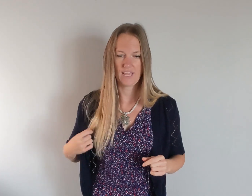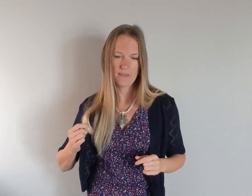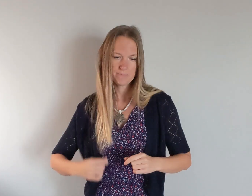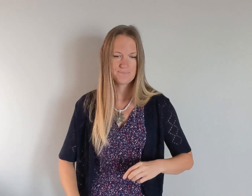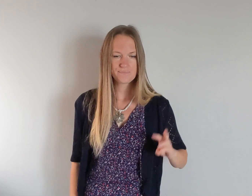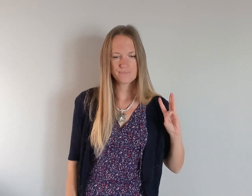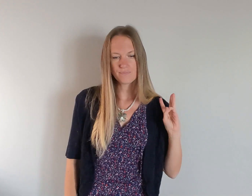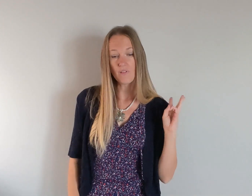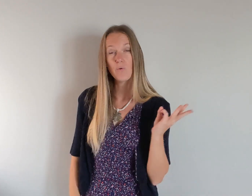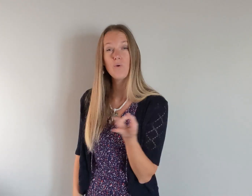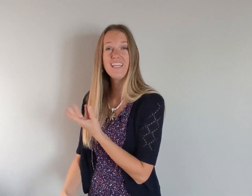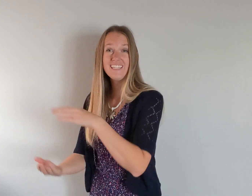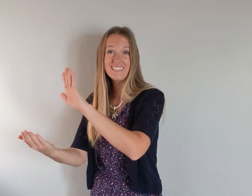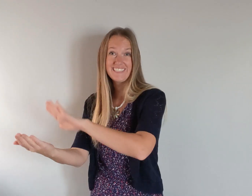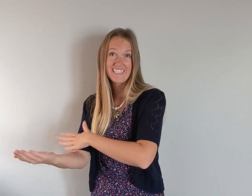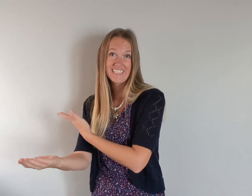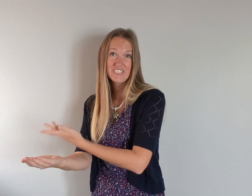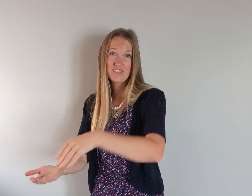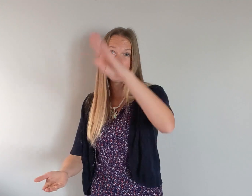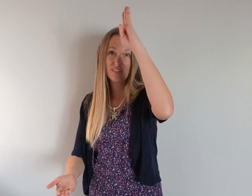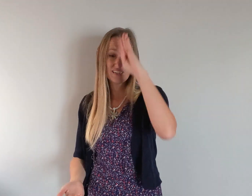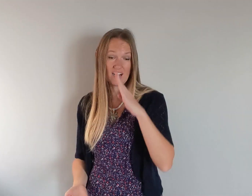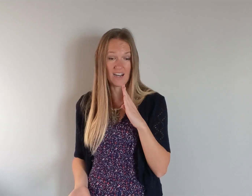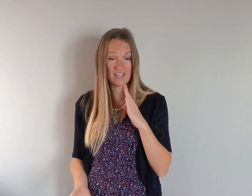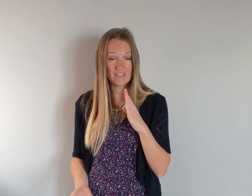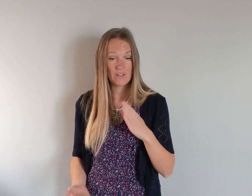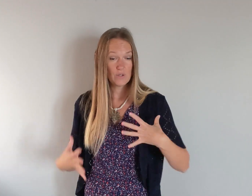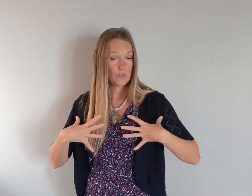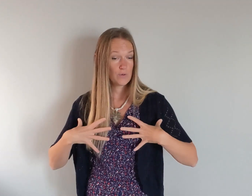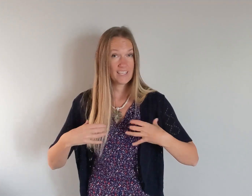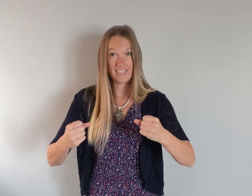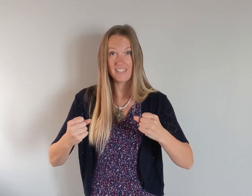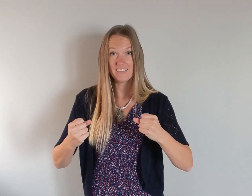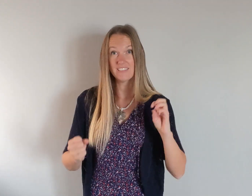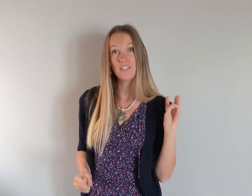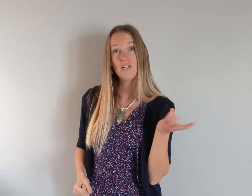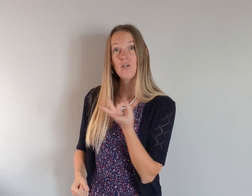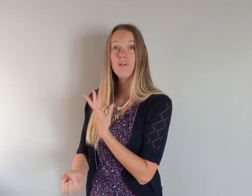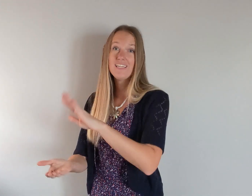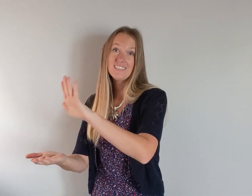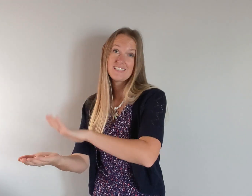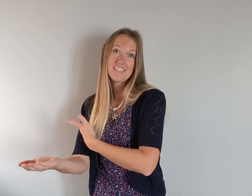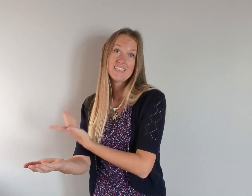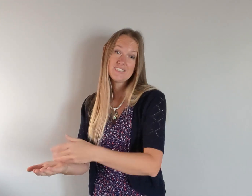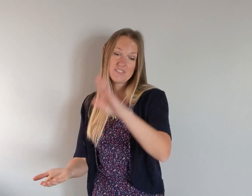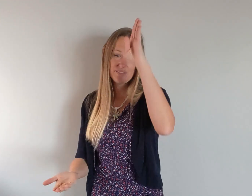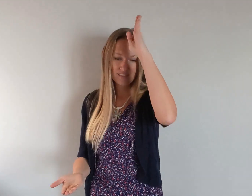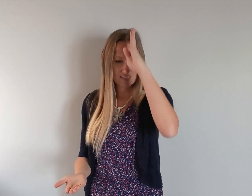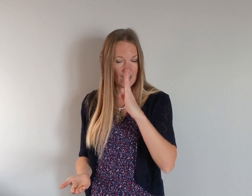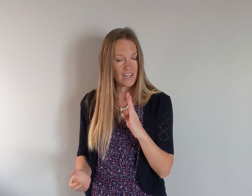okay? We sing to the God who heals. We sing to the God